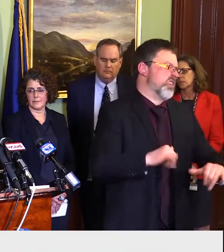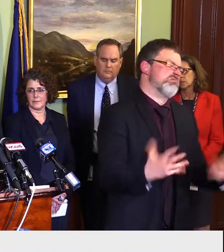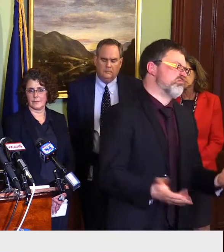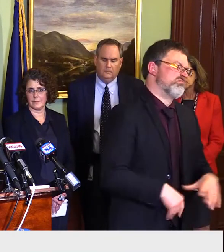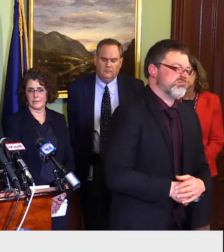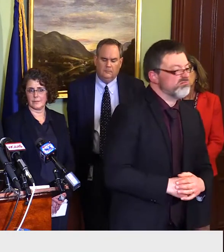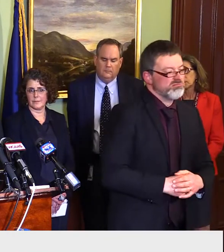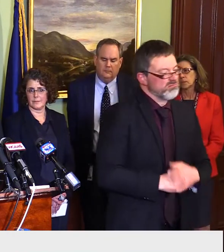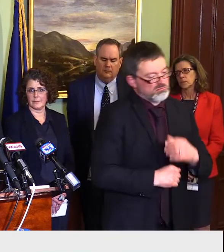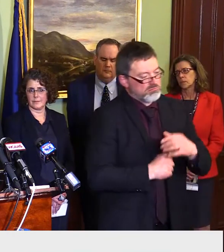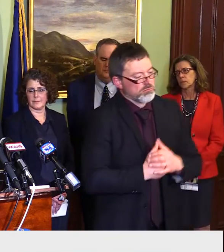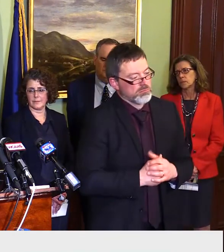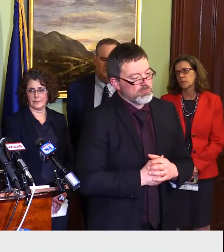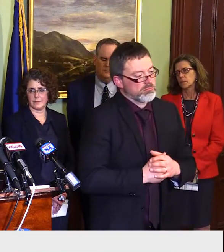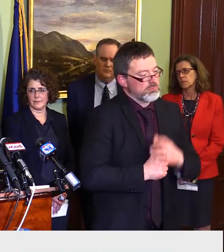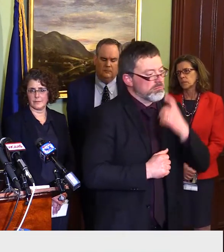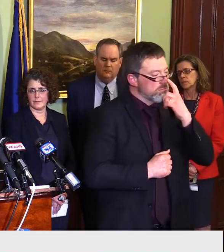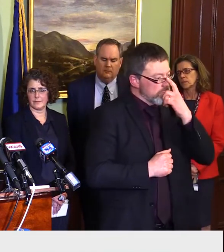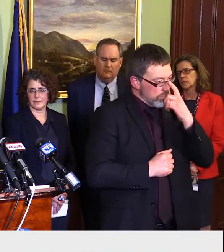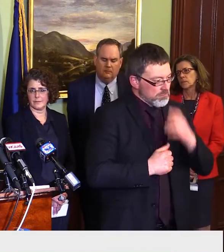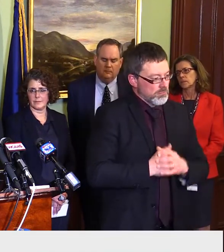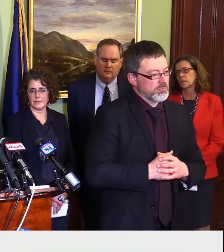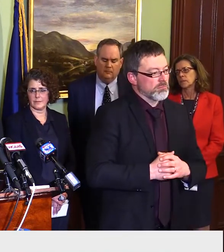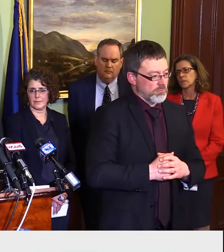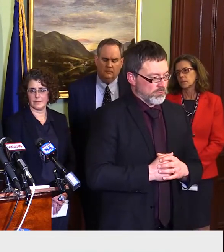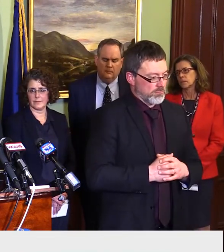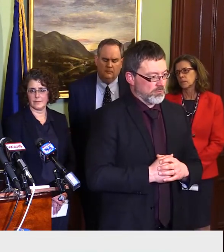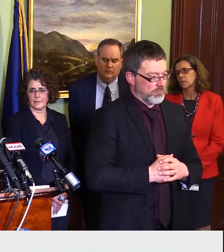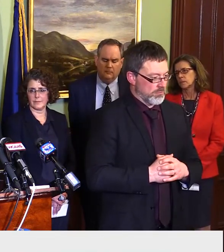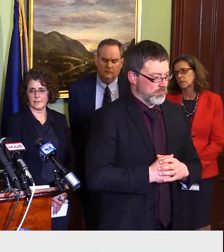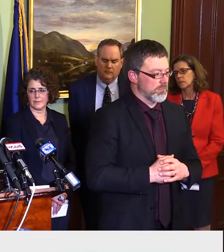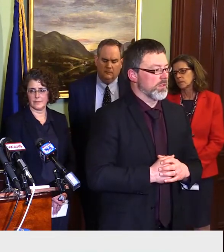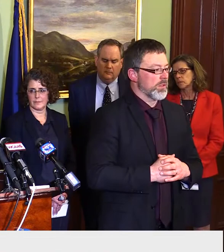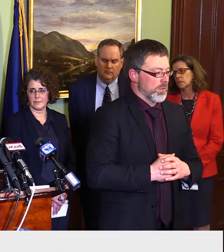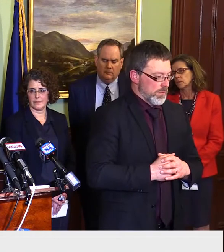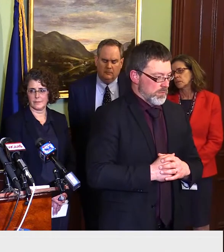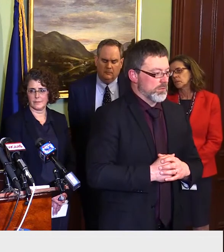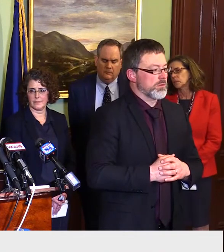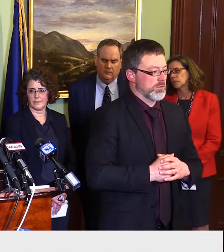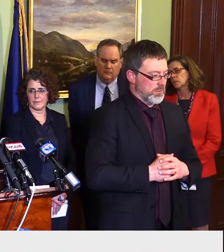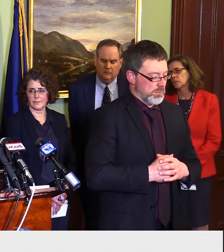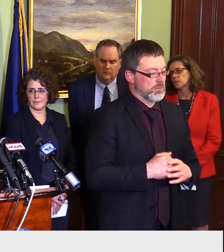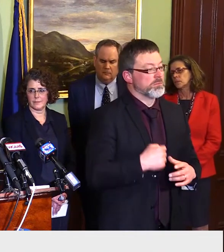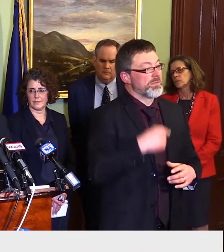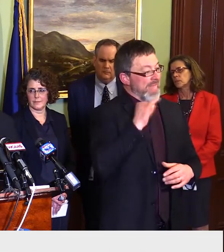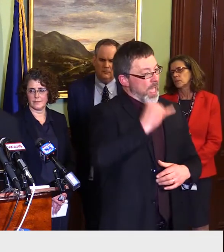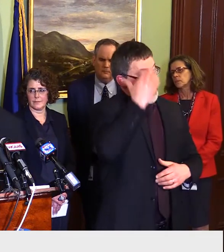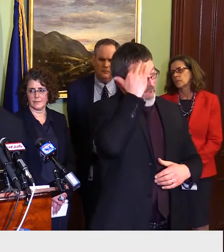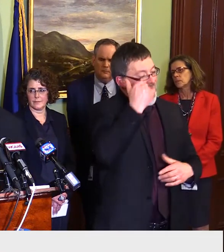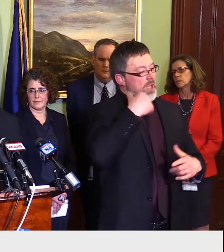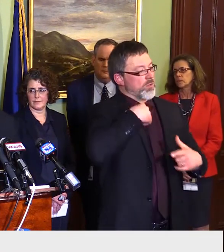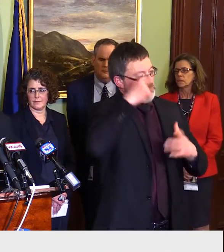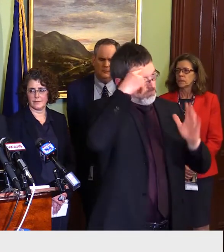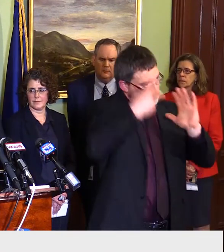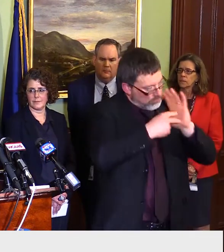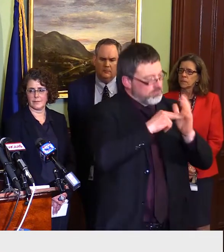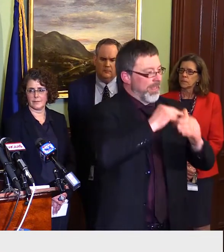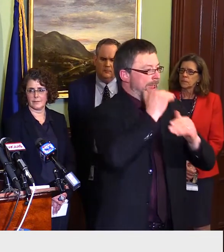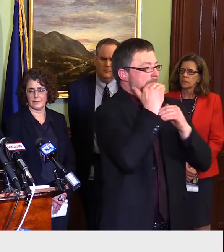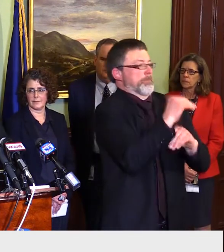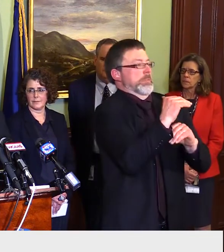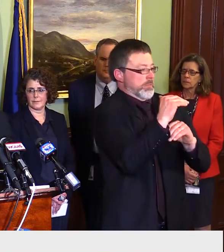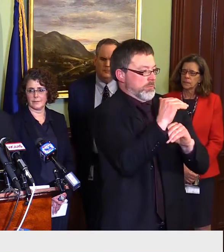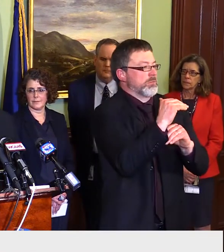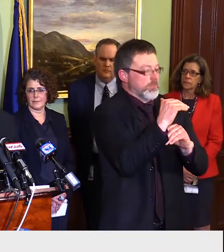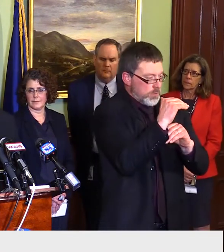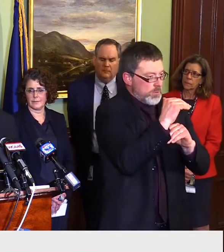want to make sure that we keep up with what we're doing today first. But there are some talks about private companies coming forward